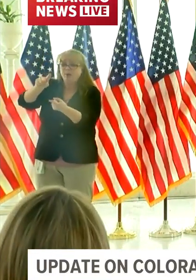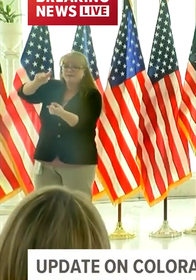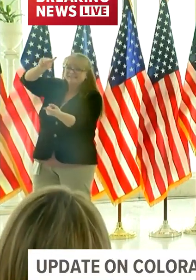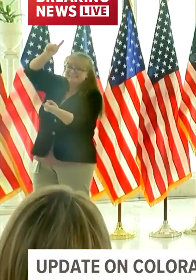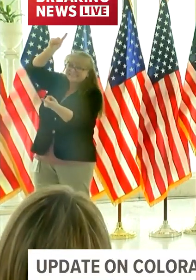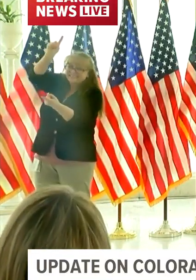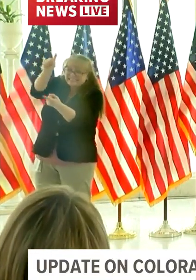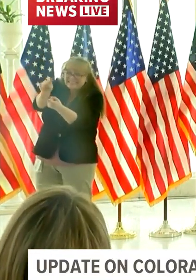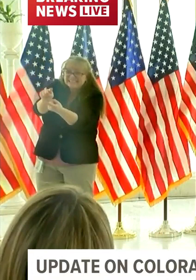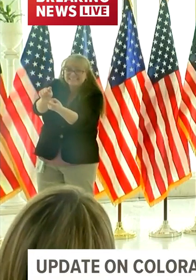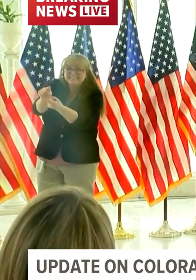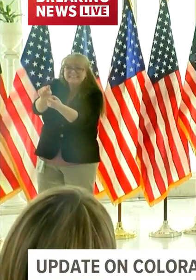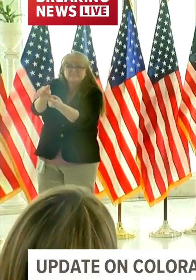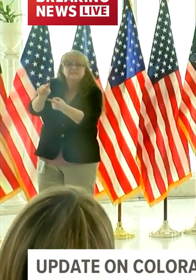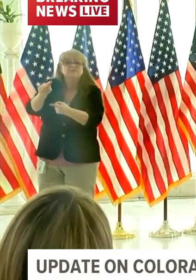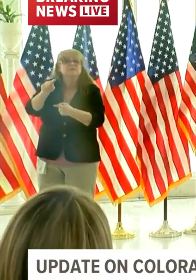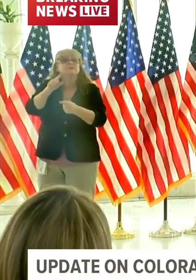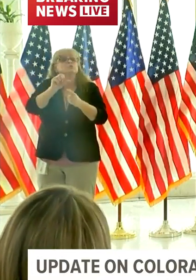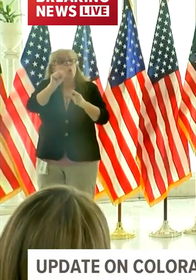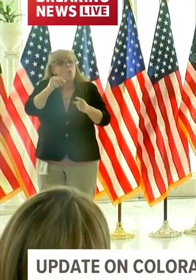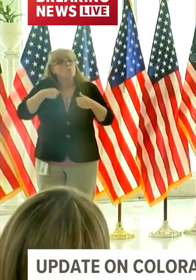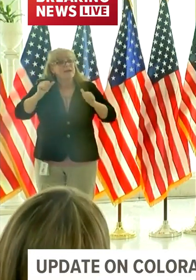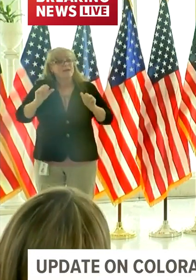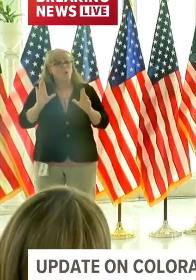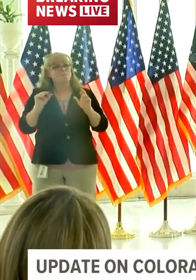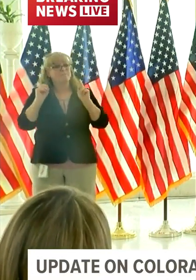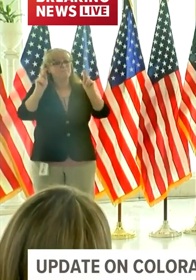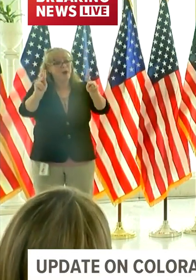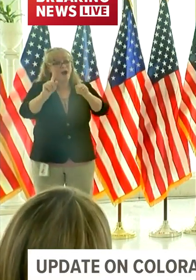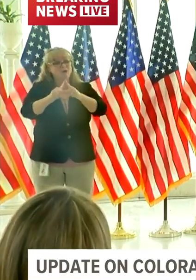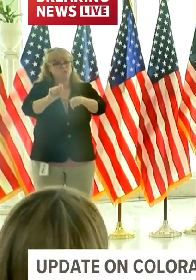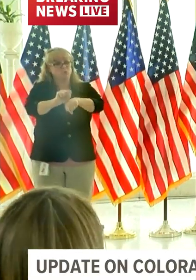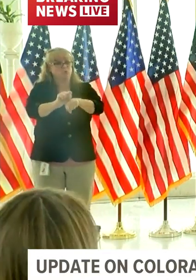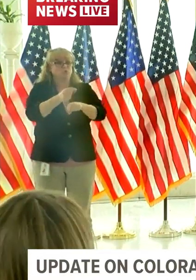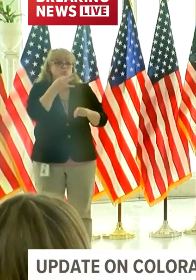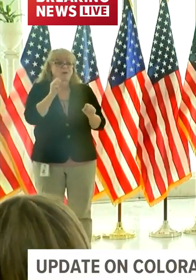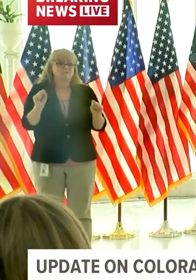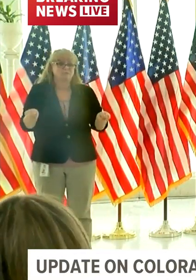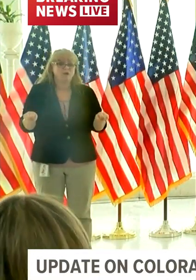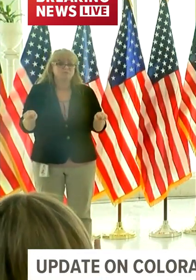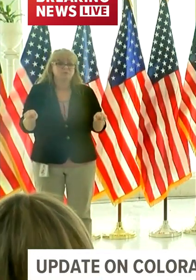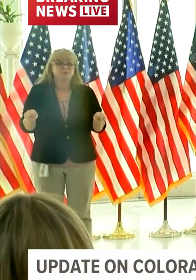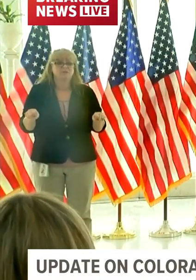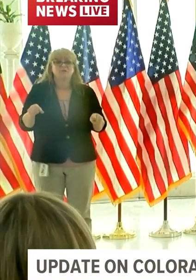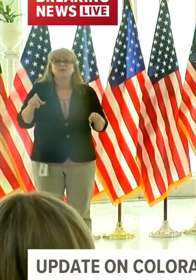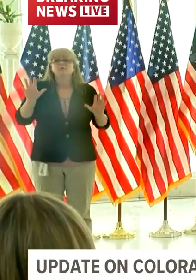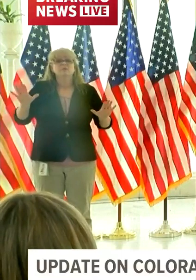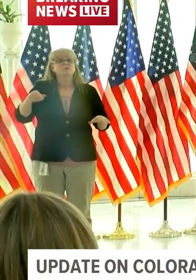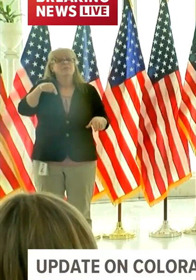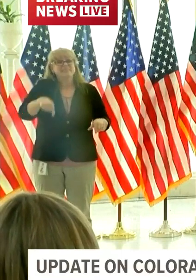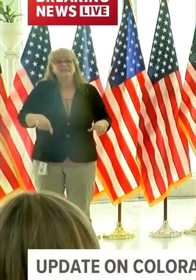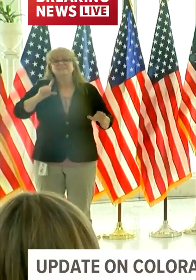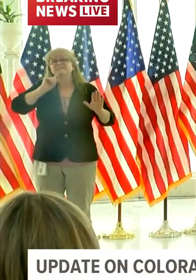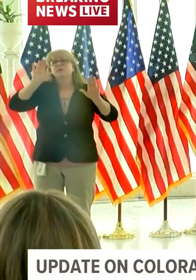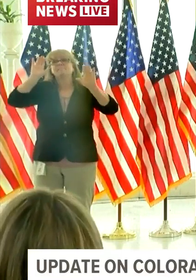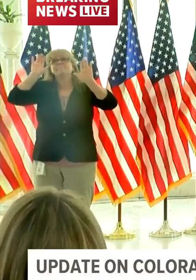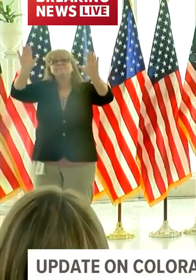ourselves as much as we can here in this amazing state that we live. With that, I'll be happy to take some